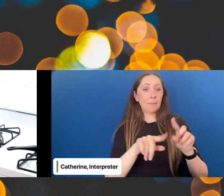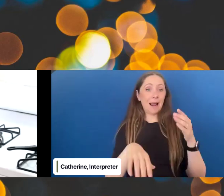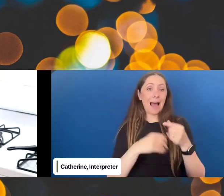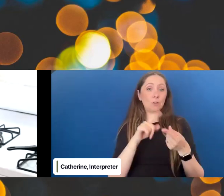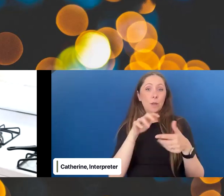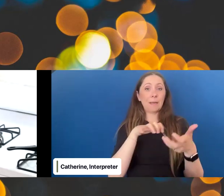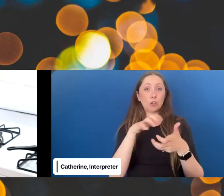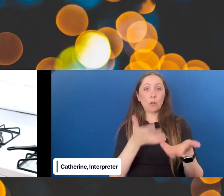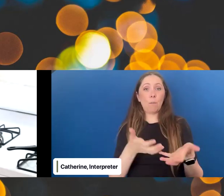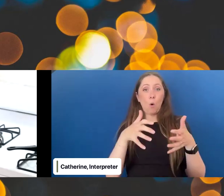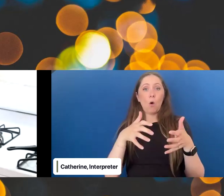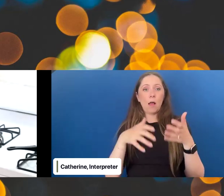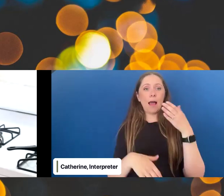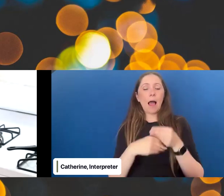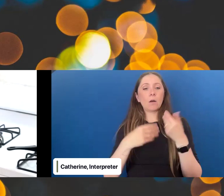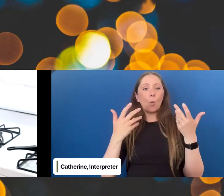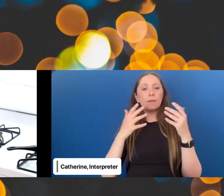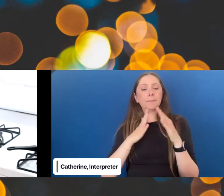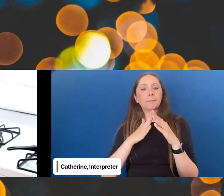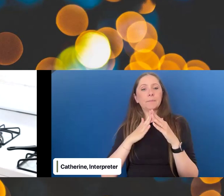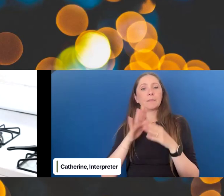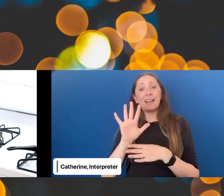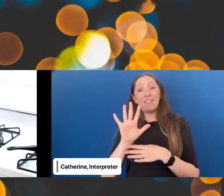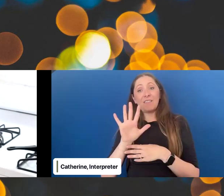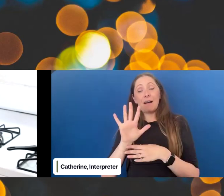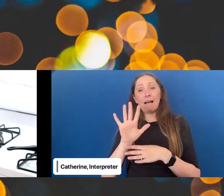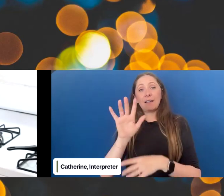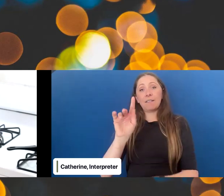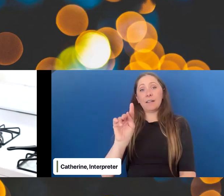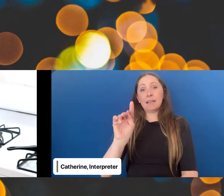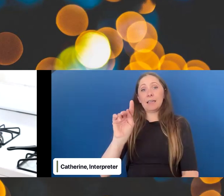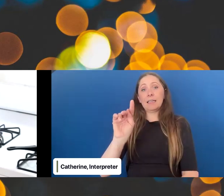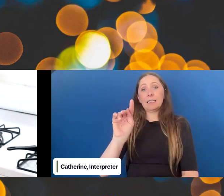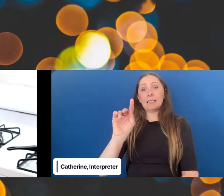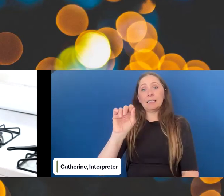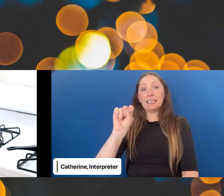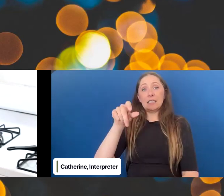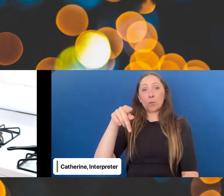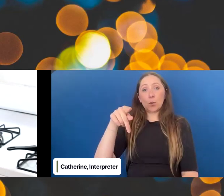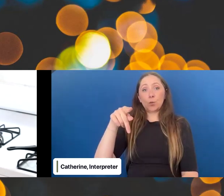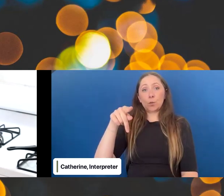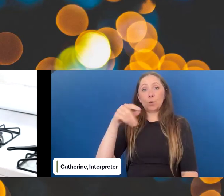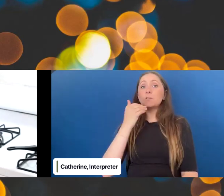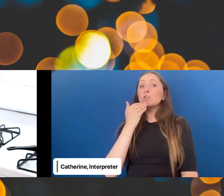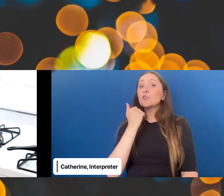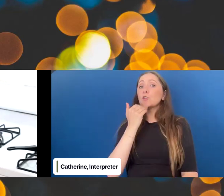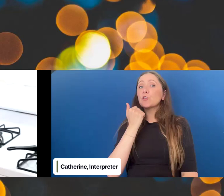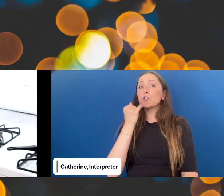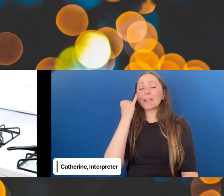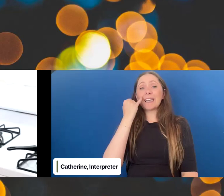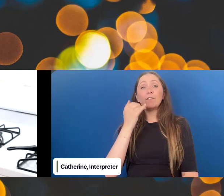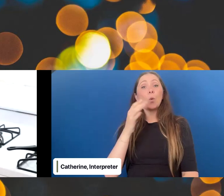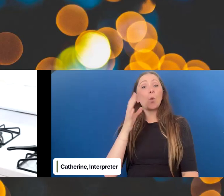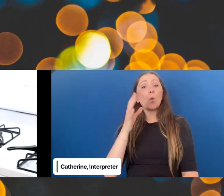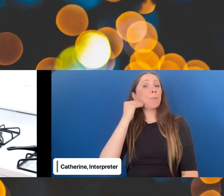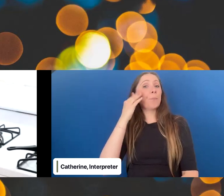mixture, we have to add 5 teaspoons of sugar. Now, if your peach juice